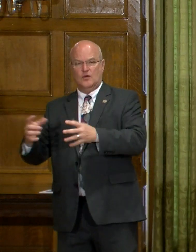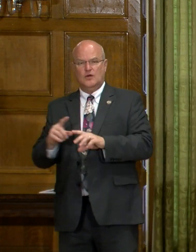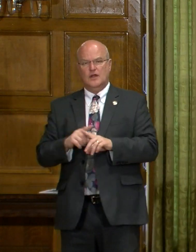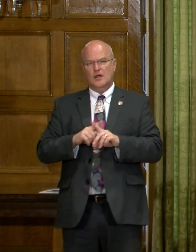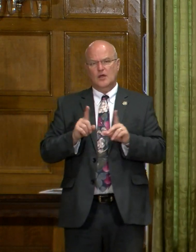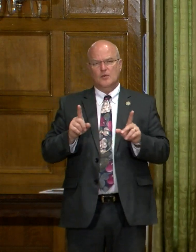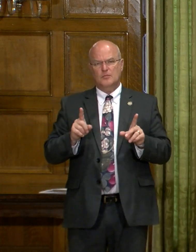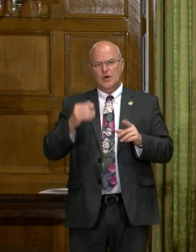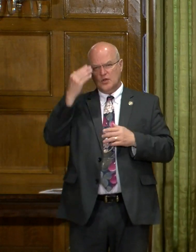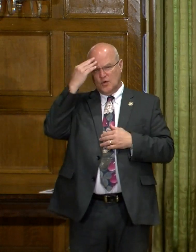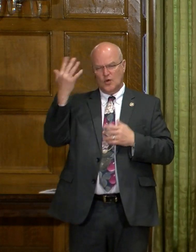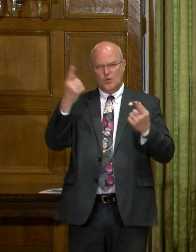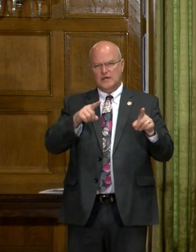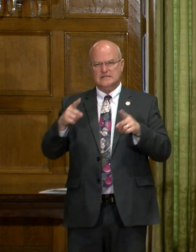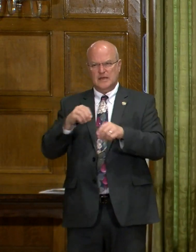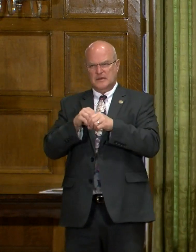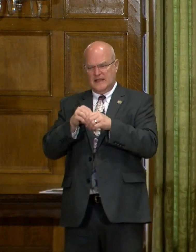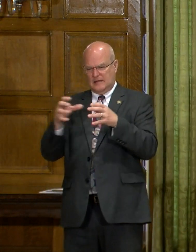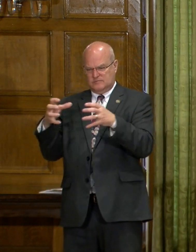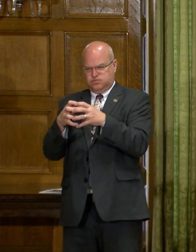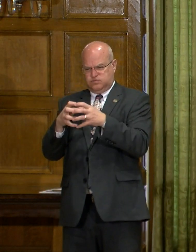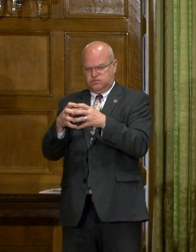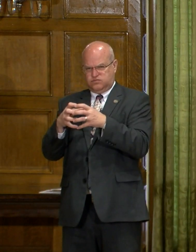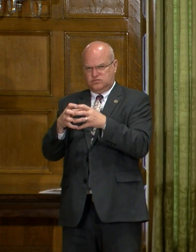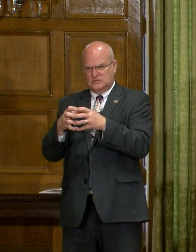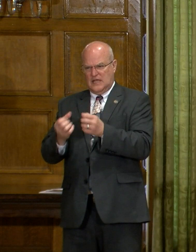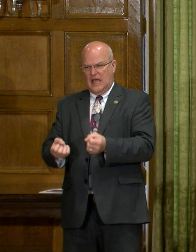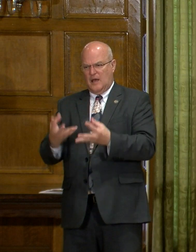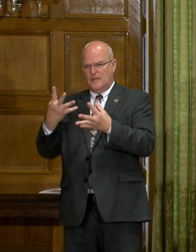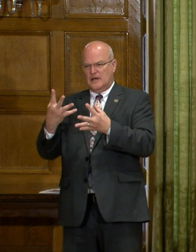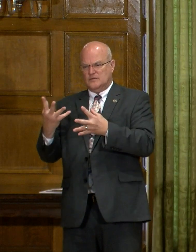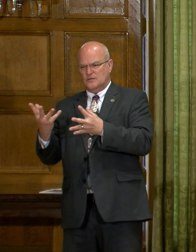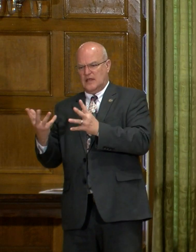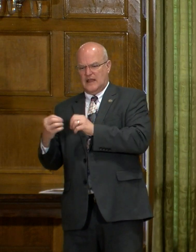but knowing what's happened in that closed environment, how much is that